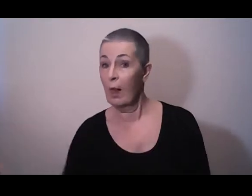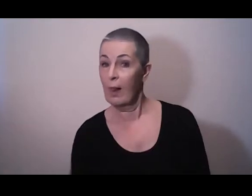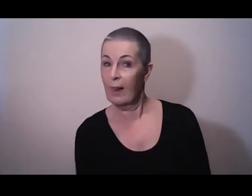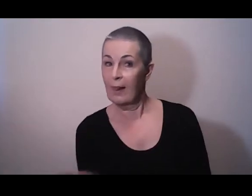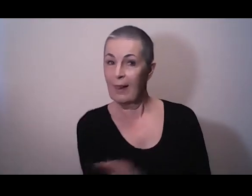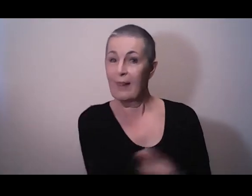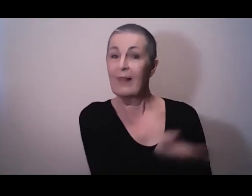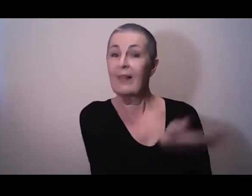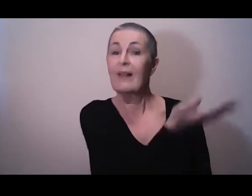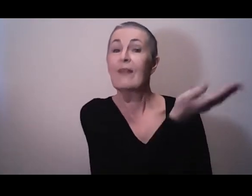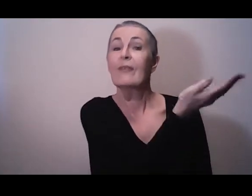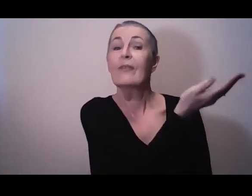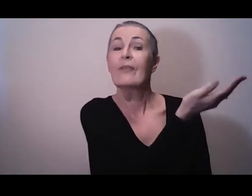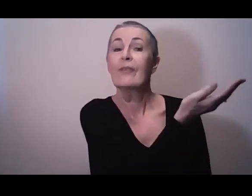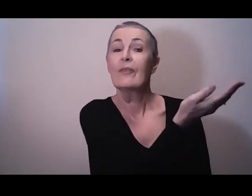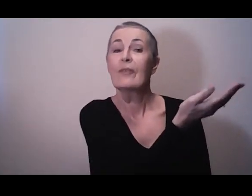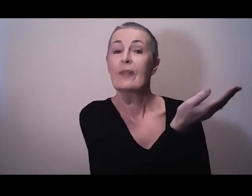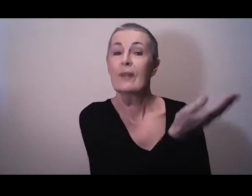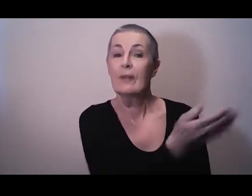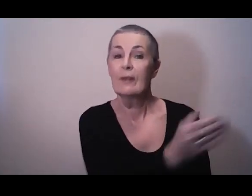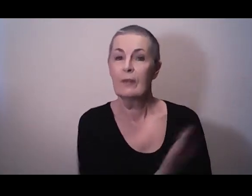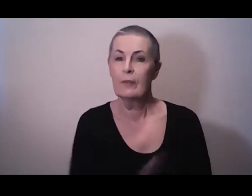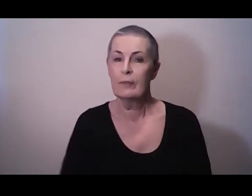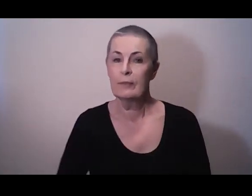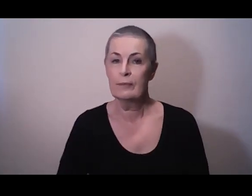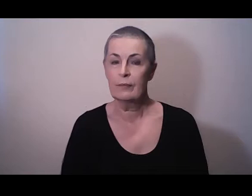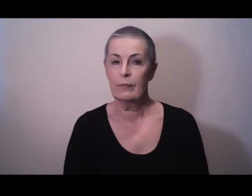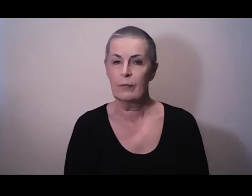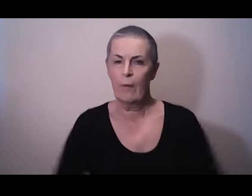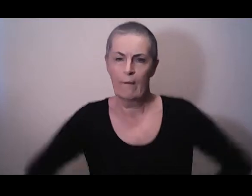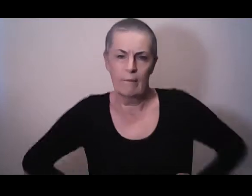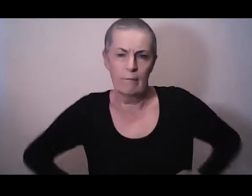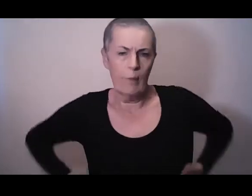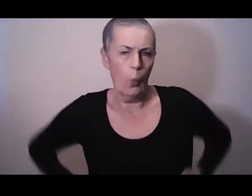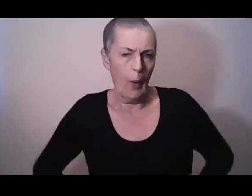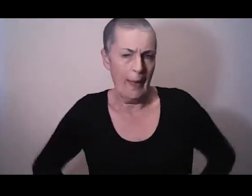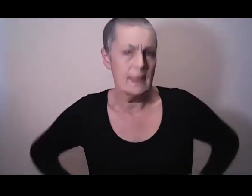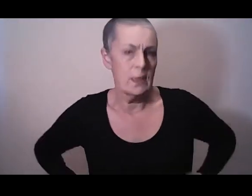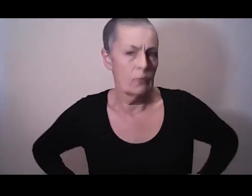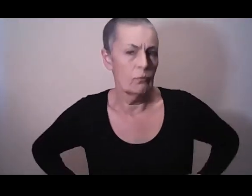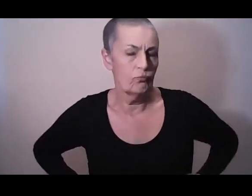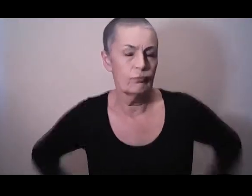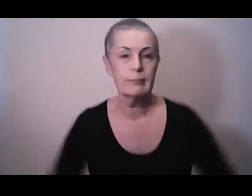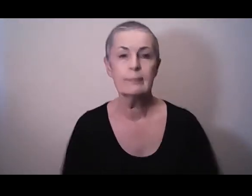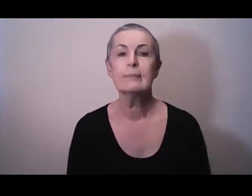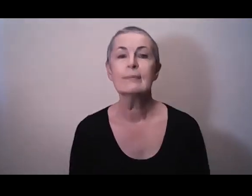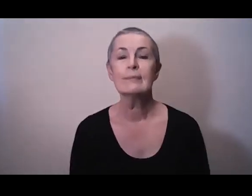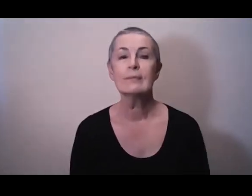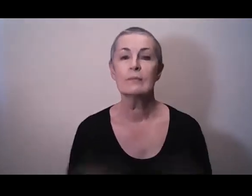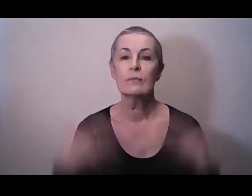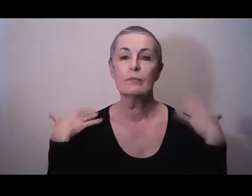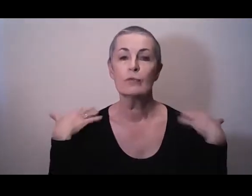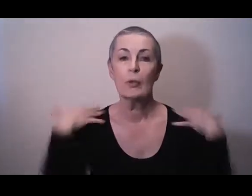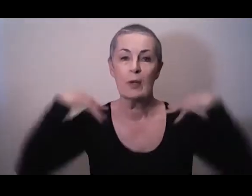sitting down. So you will feel it more in your waist, keeping the shoulders relaxed and down.